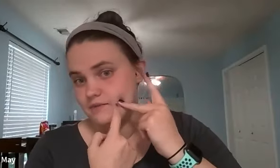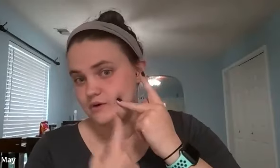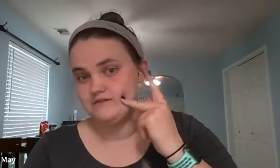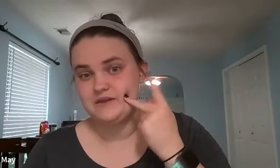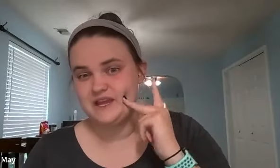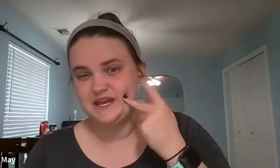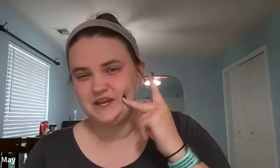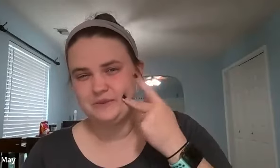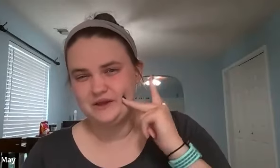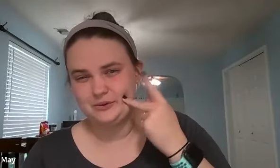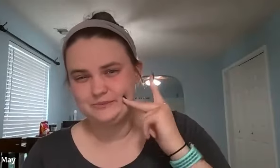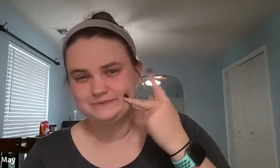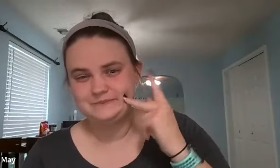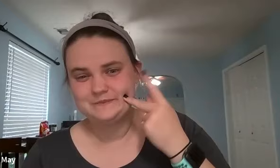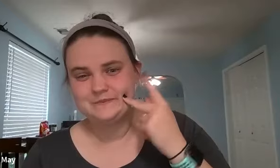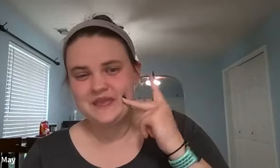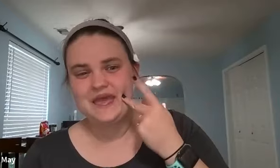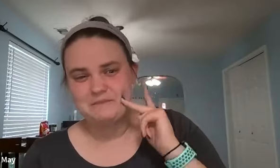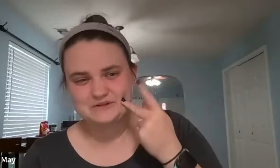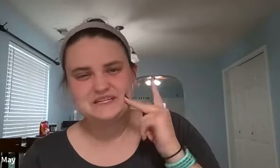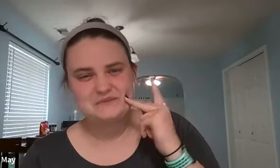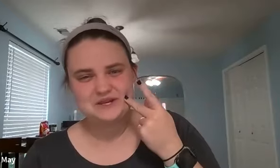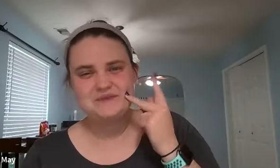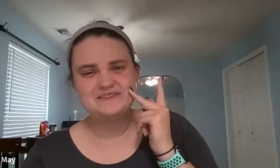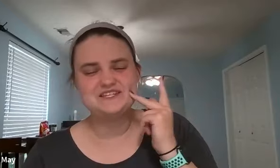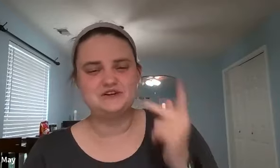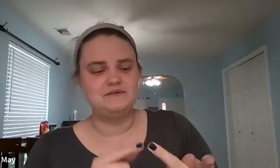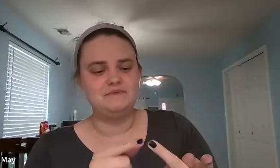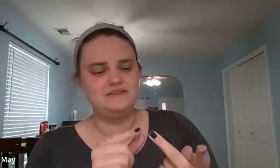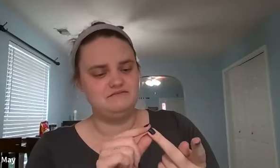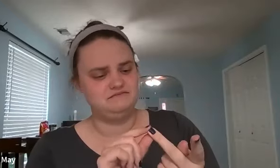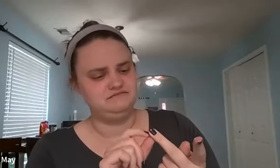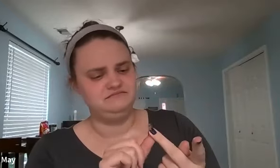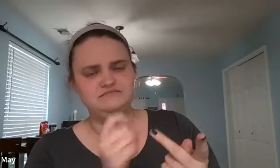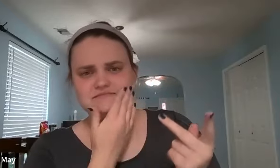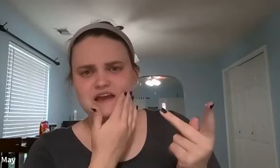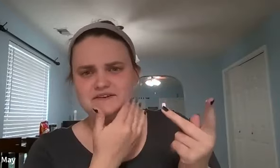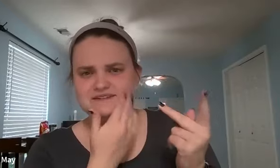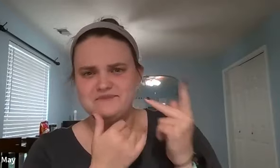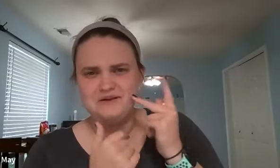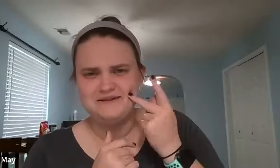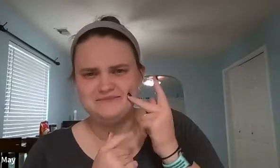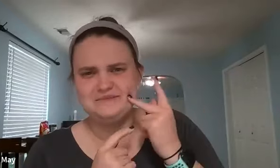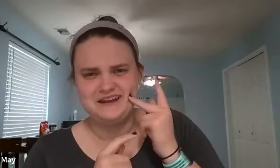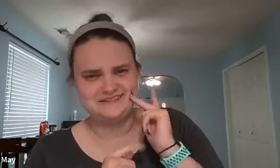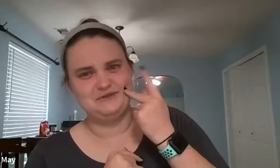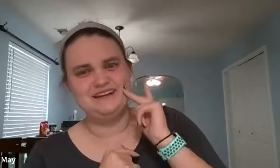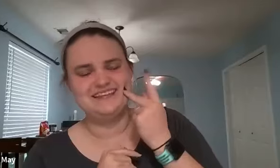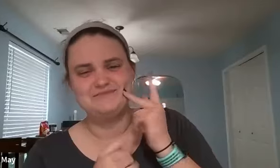corner of your mouth again, and you go pickle. And most of the time when you make this, you're going to make that. I felt something in between my nails. I was like, what is that?